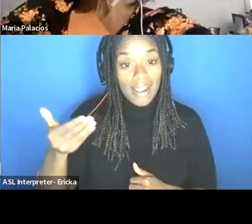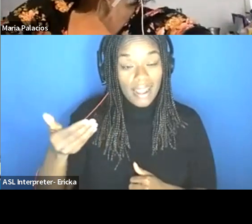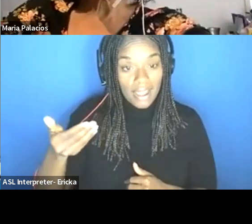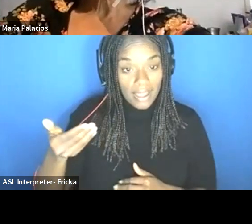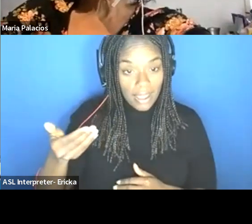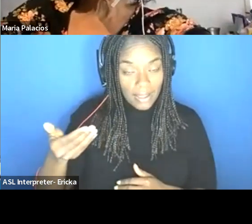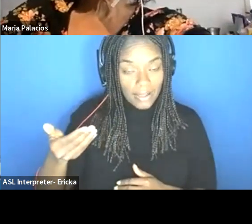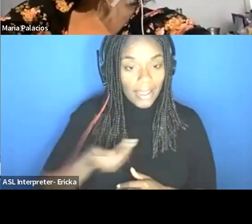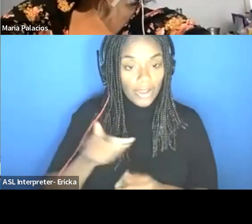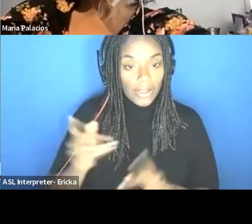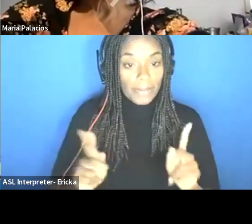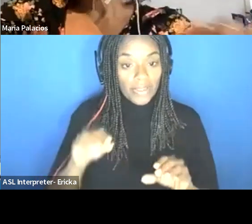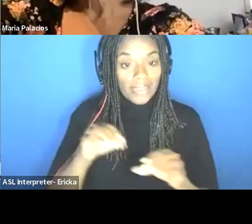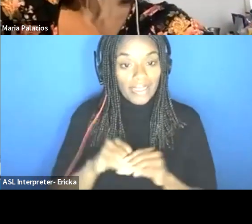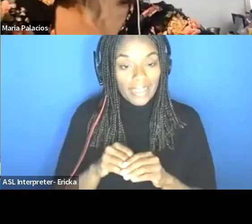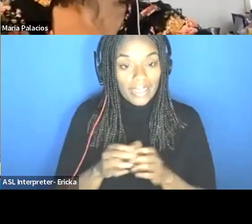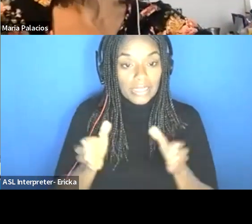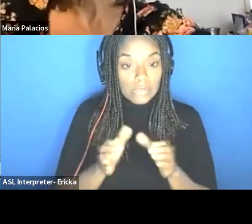communities?